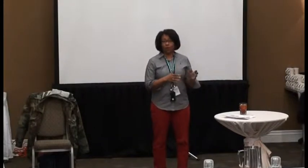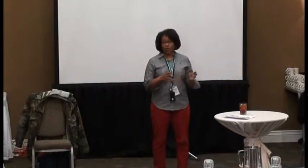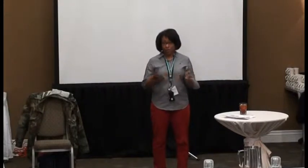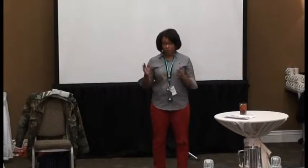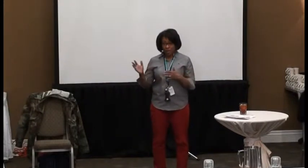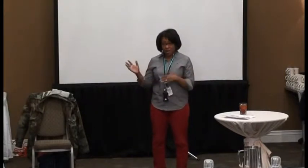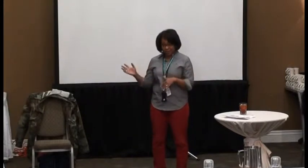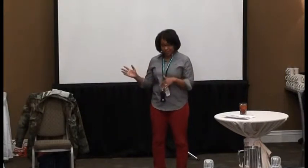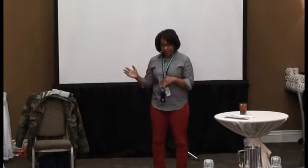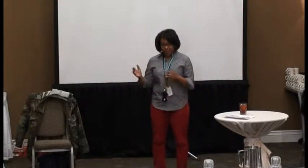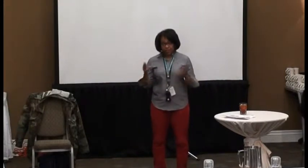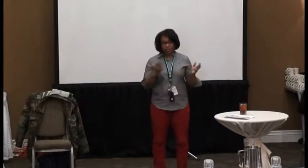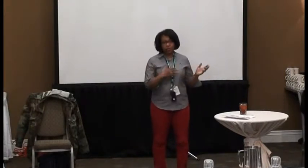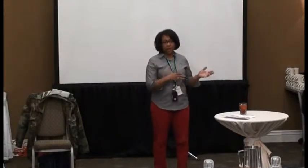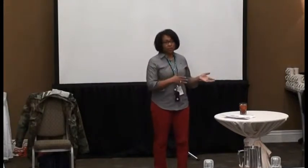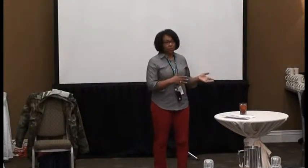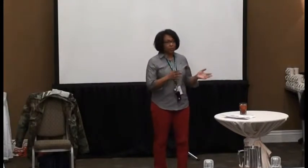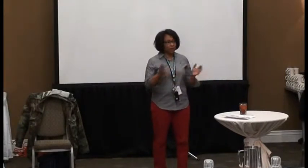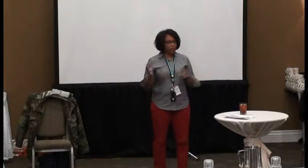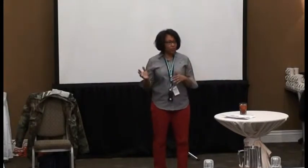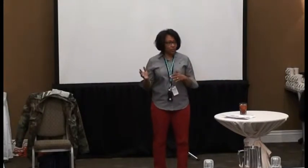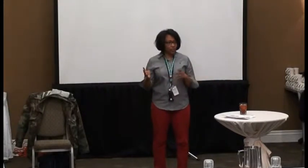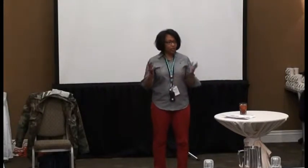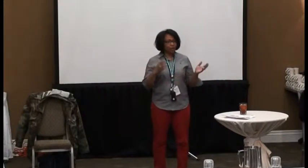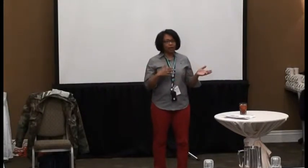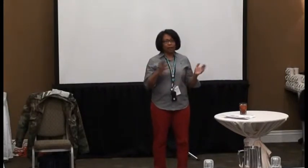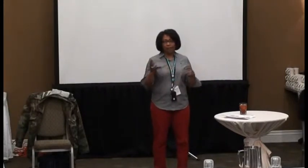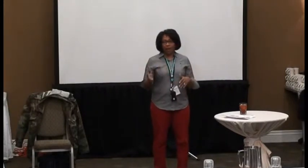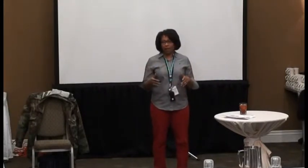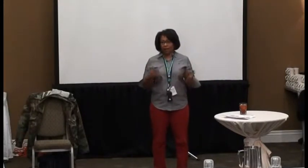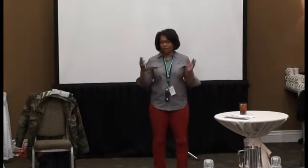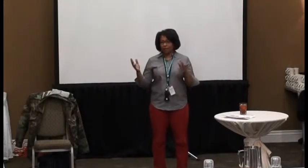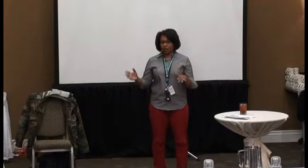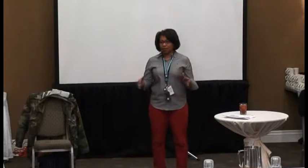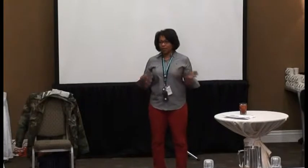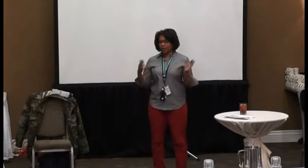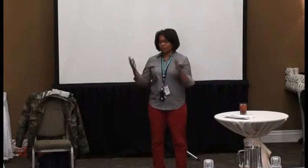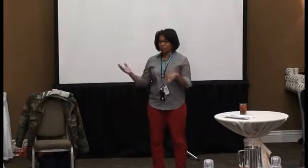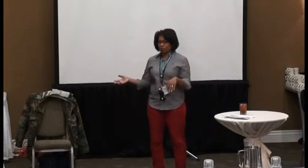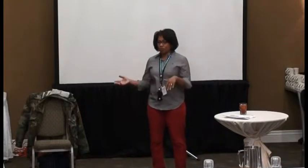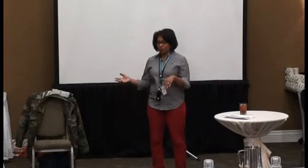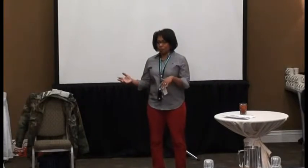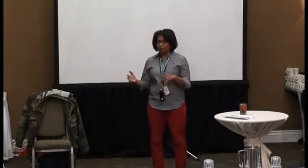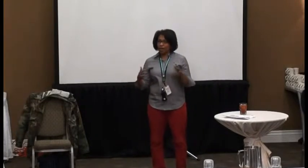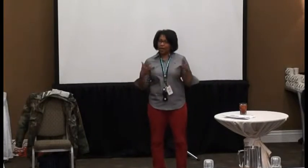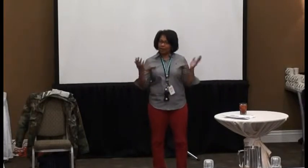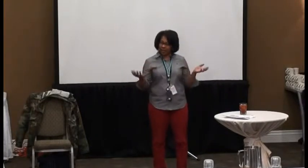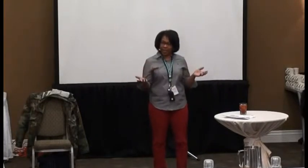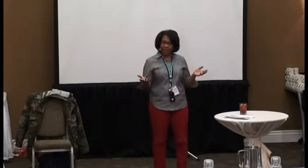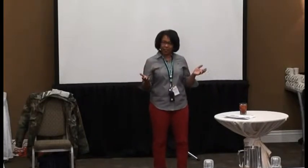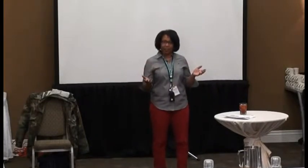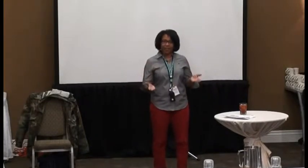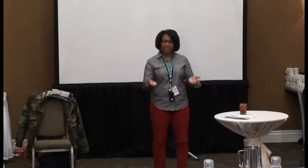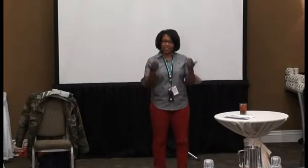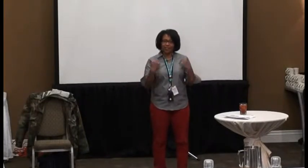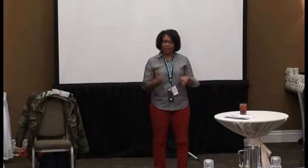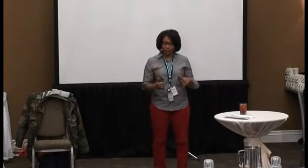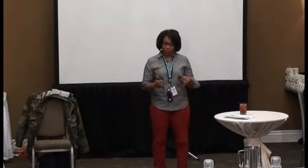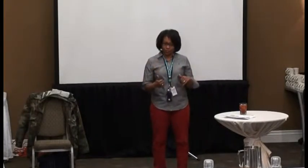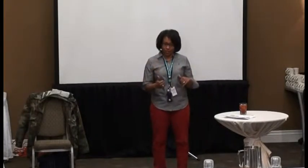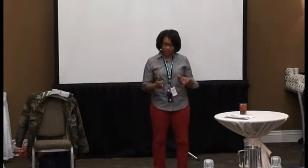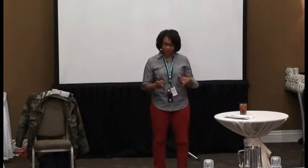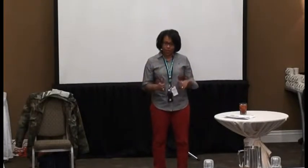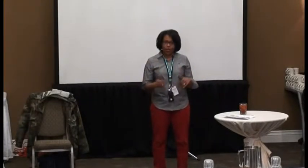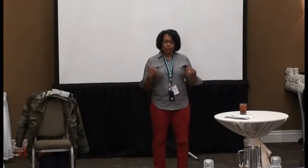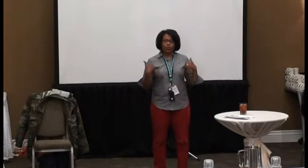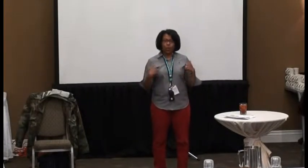that have grown up with me, and so now some of my children are married, adult, and have children of their own, and I have about a handful that I see their